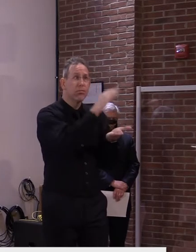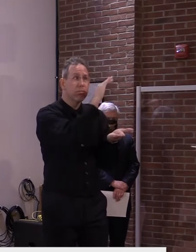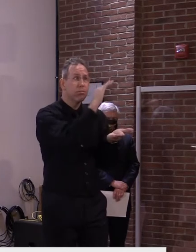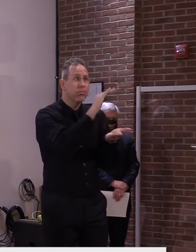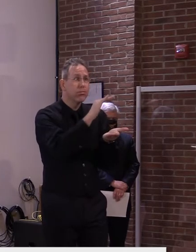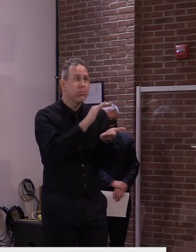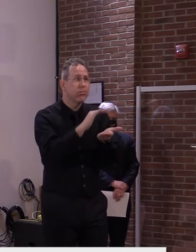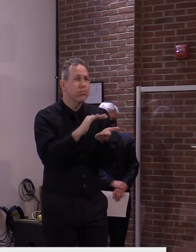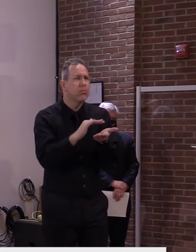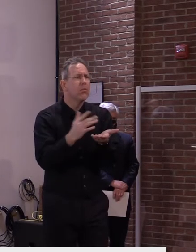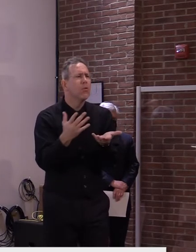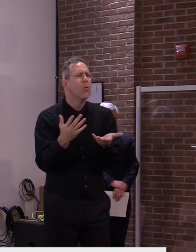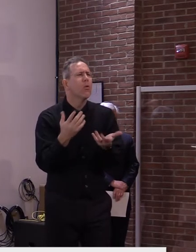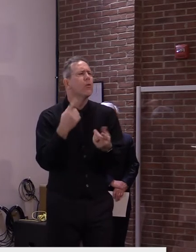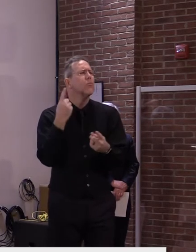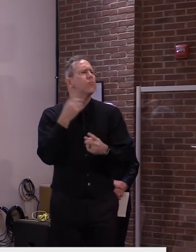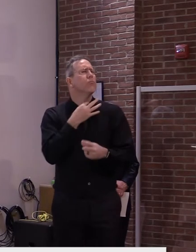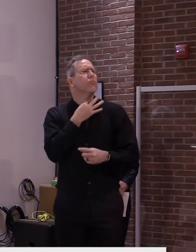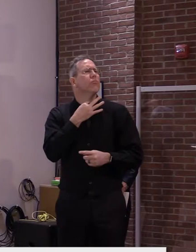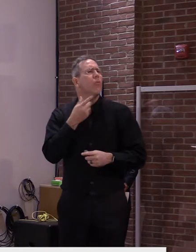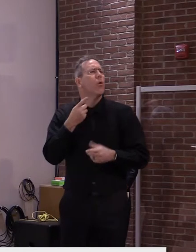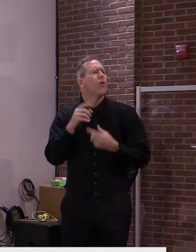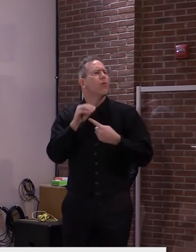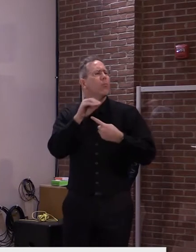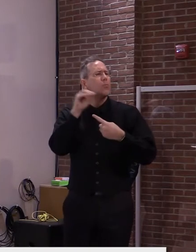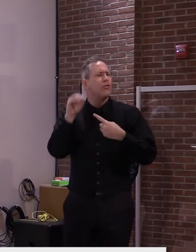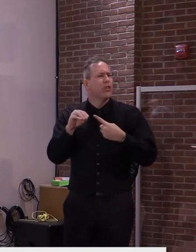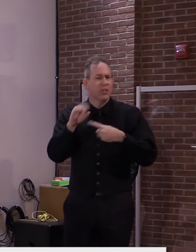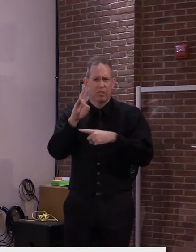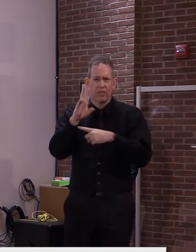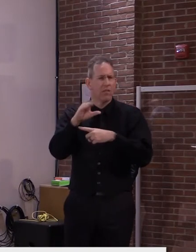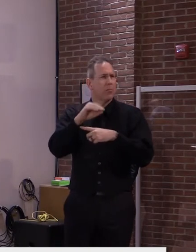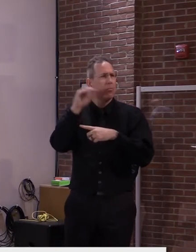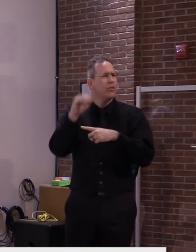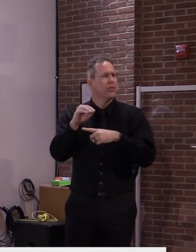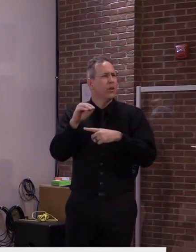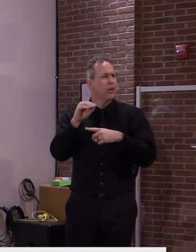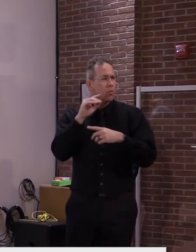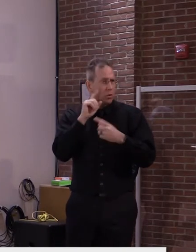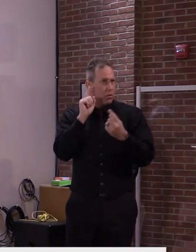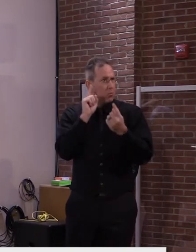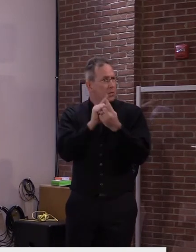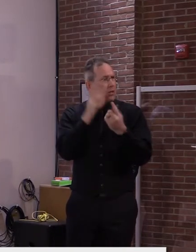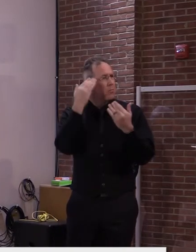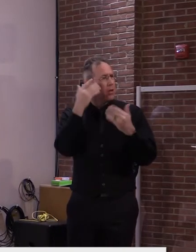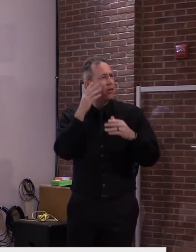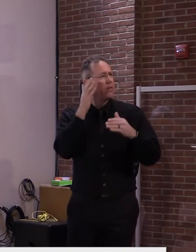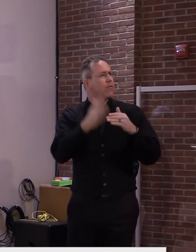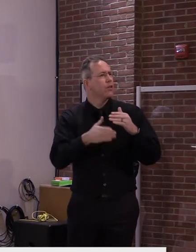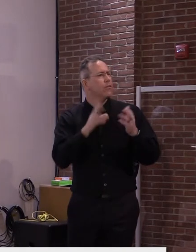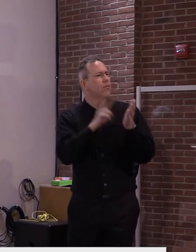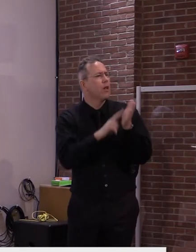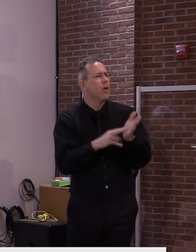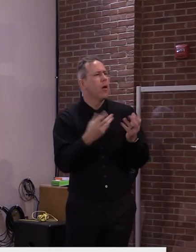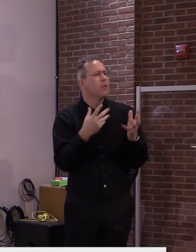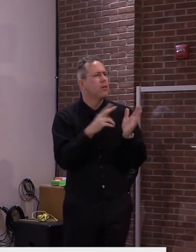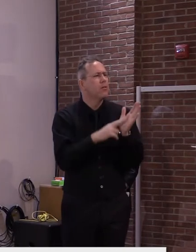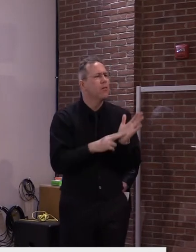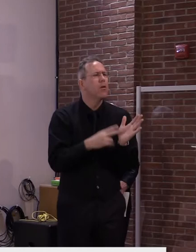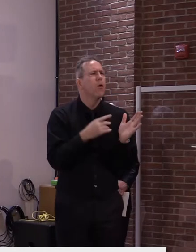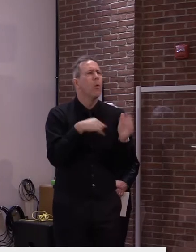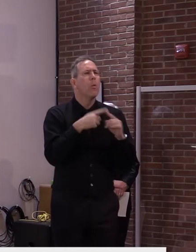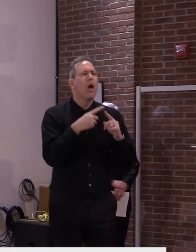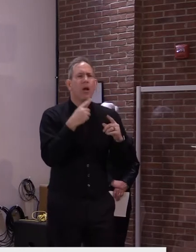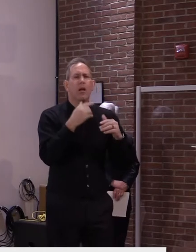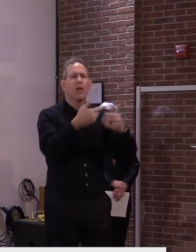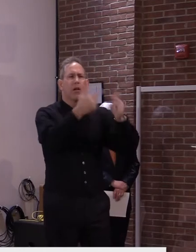plus you expect to sign up and potentially when you'll decide to move on to the next age band? Well,